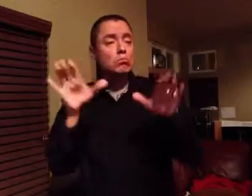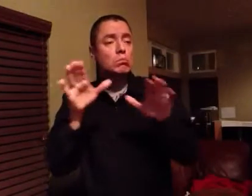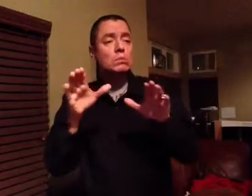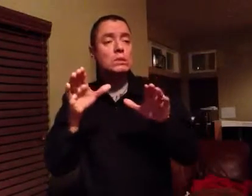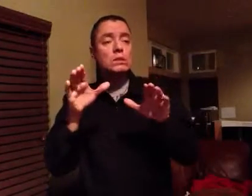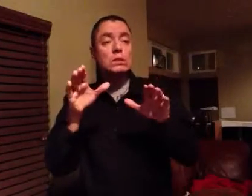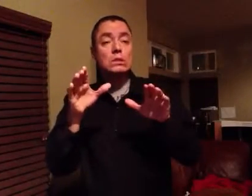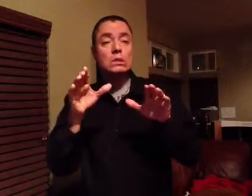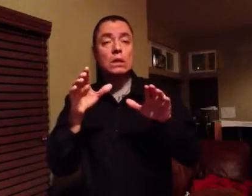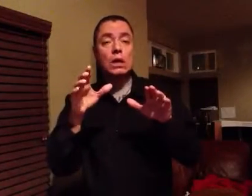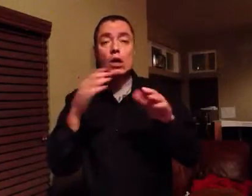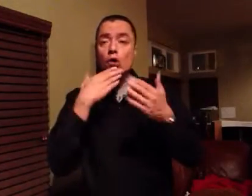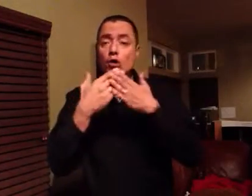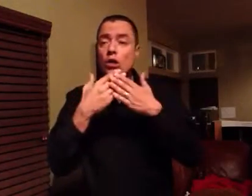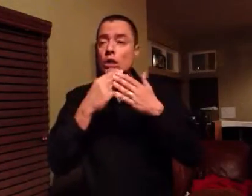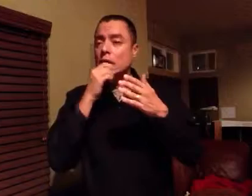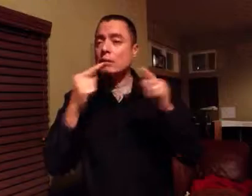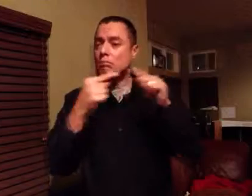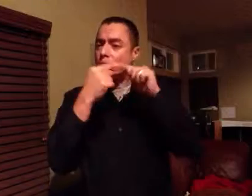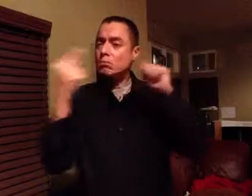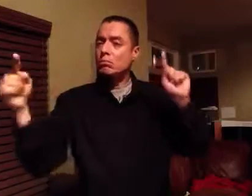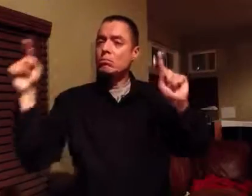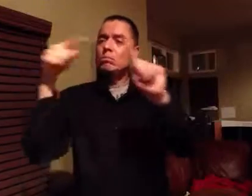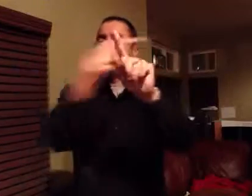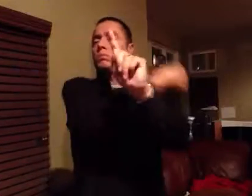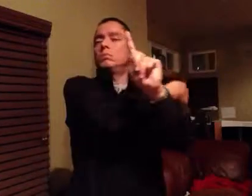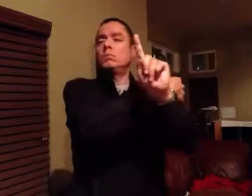Thank you for bringing to their theme. Thank you, Mr. podemos.